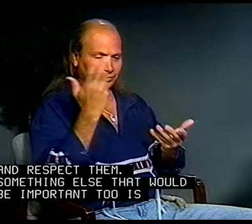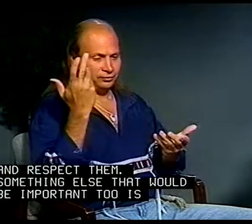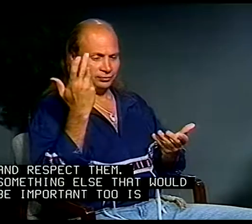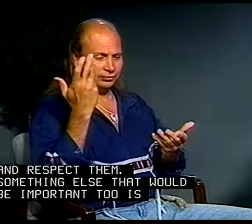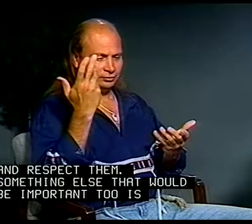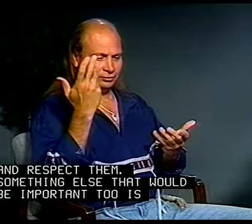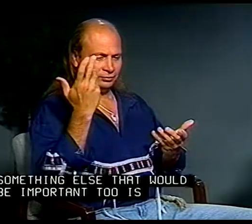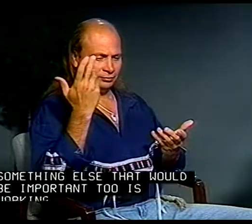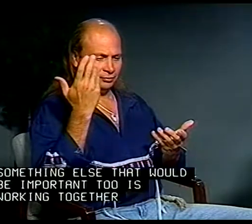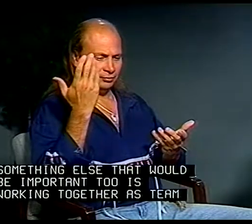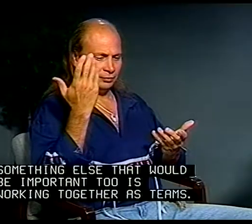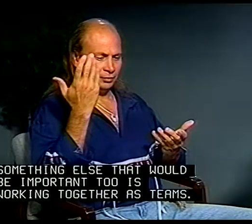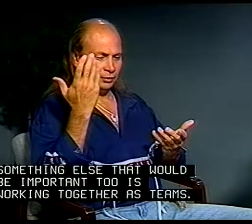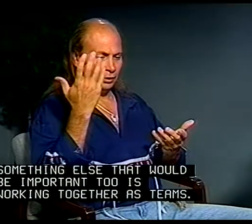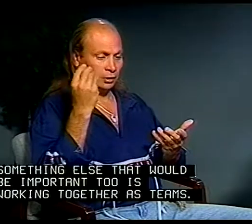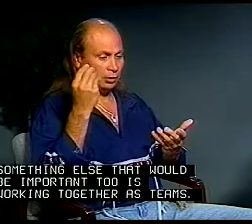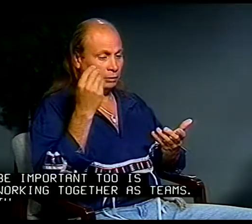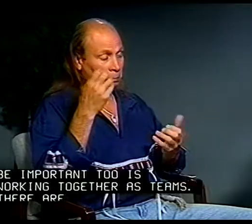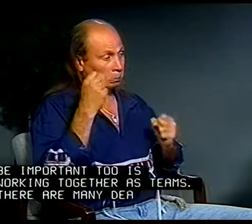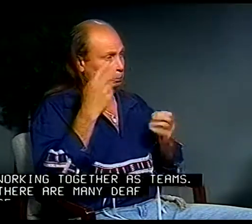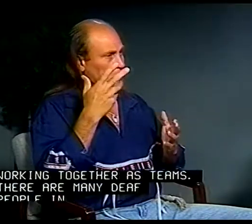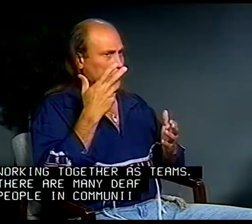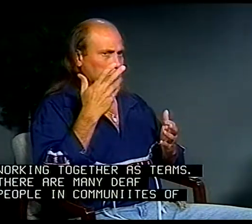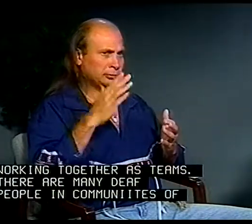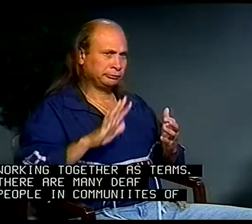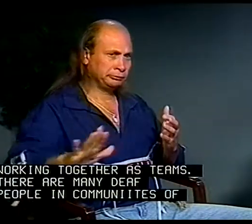important too is working together as teams.